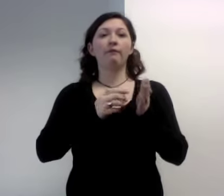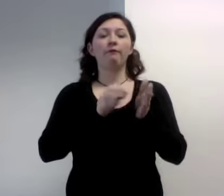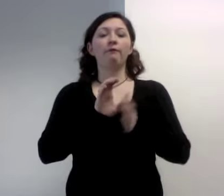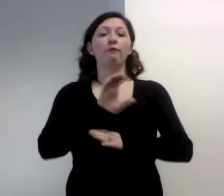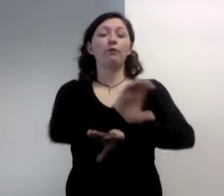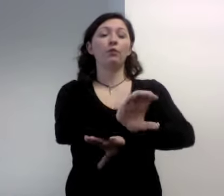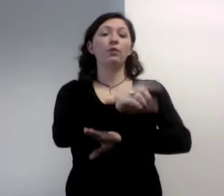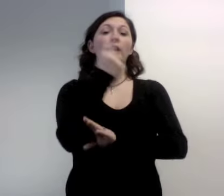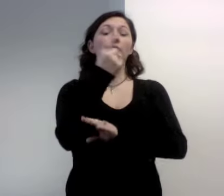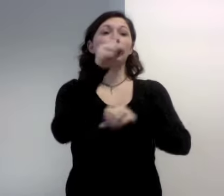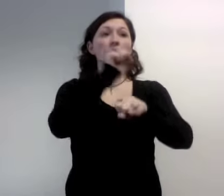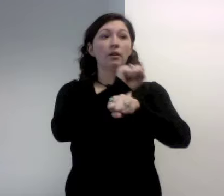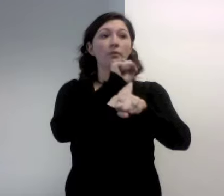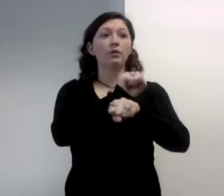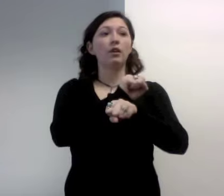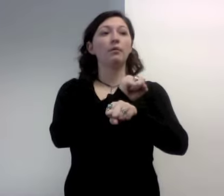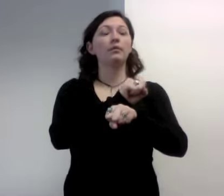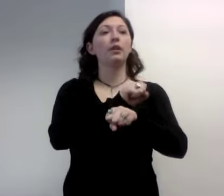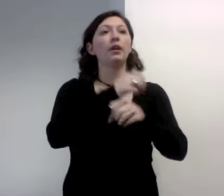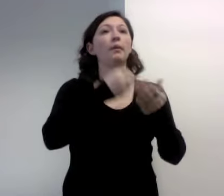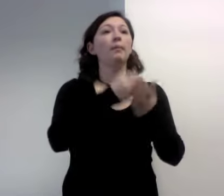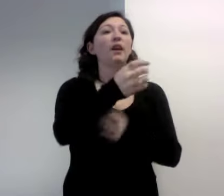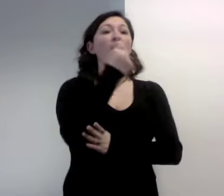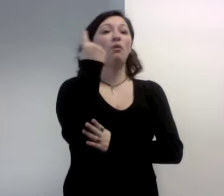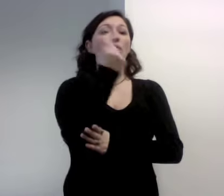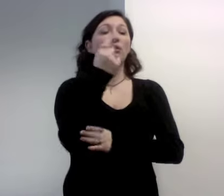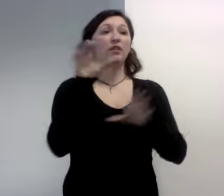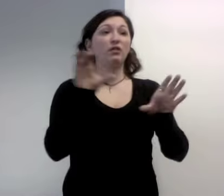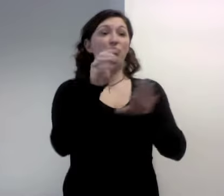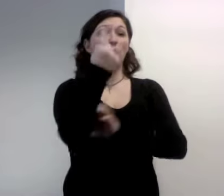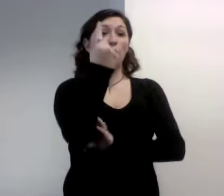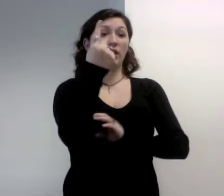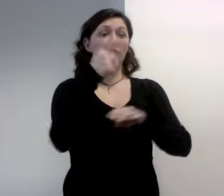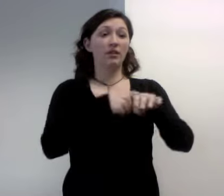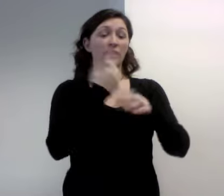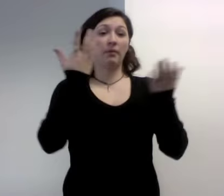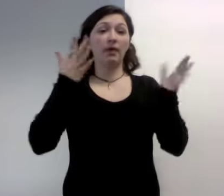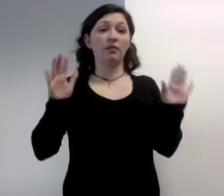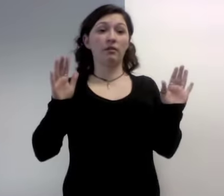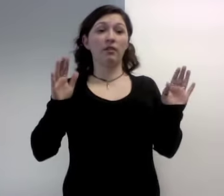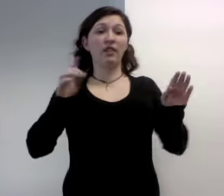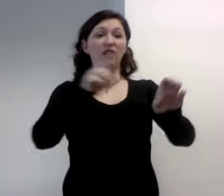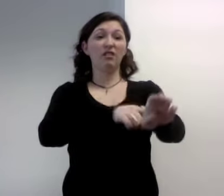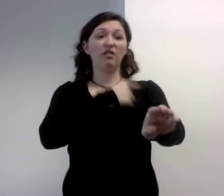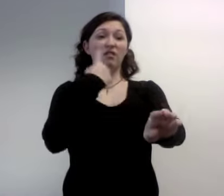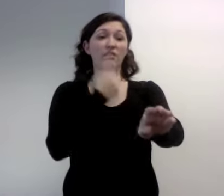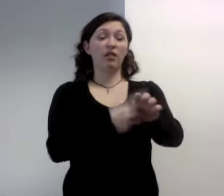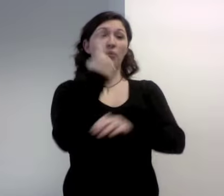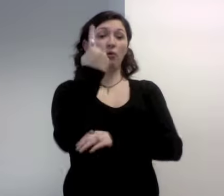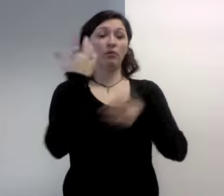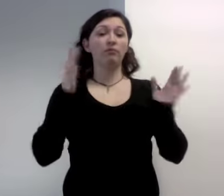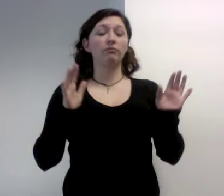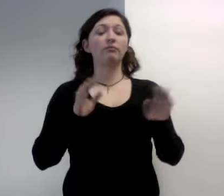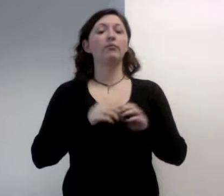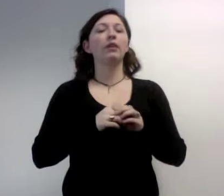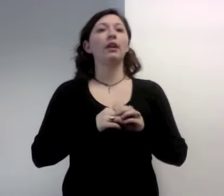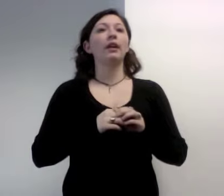jobs that it paid only to do once in a long time, and among them was cleaning